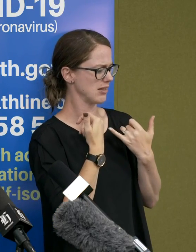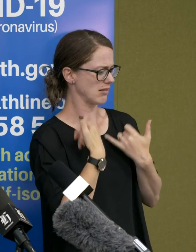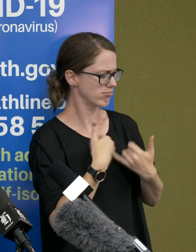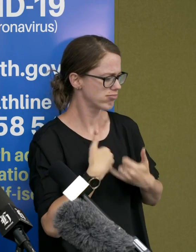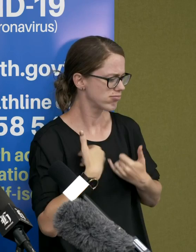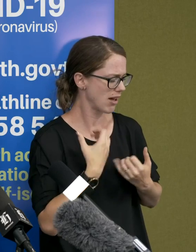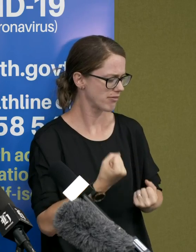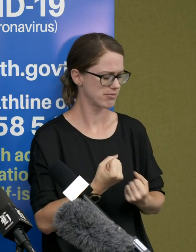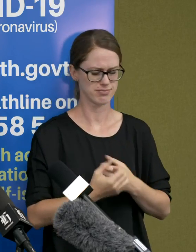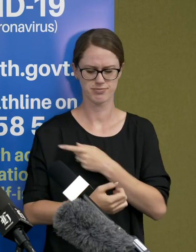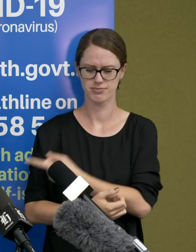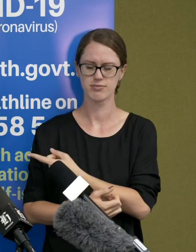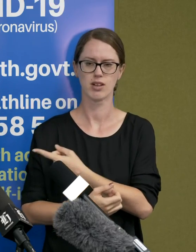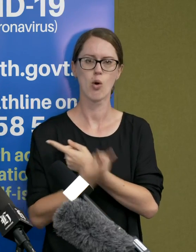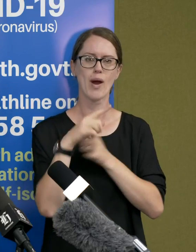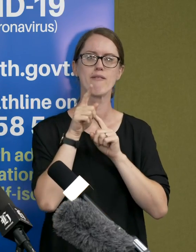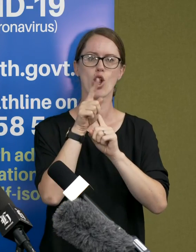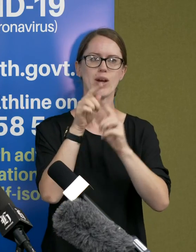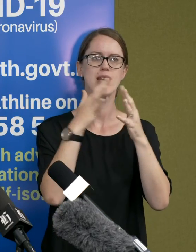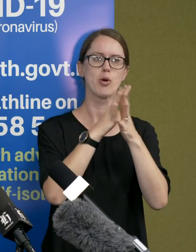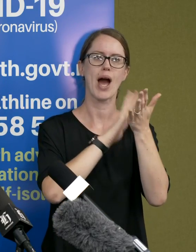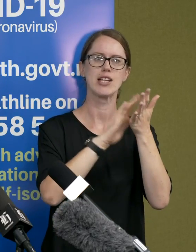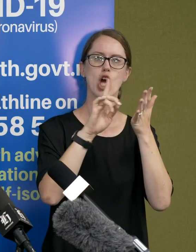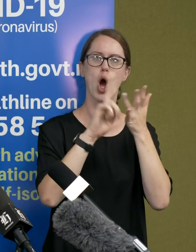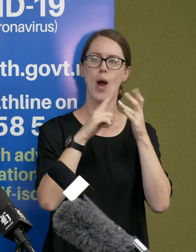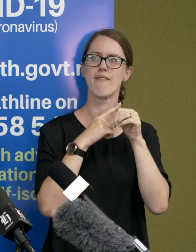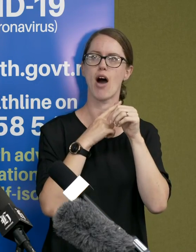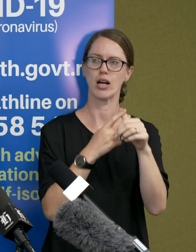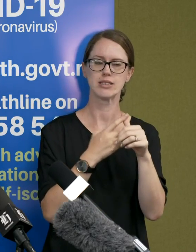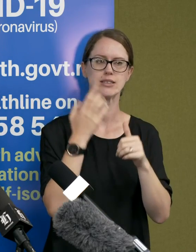the moment it's very clear, and we're in line with the WHO advice on this, to